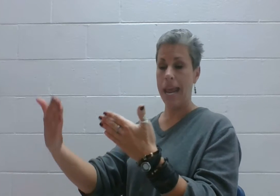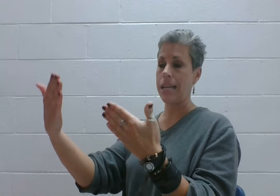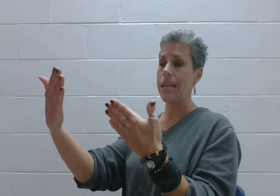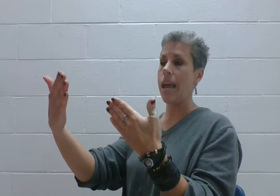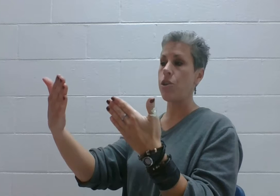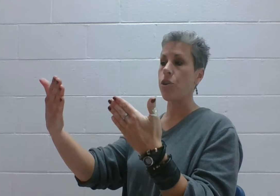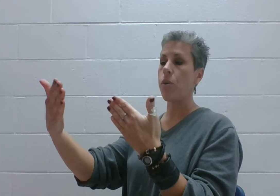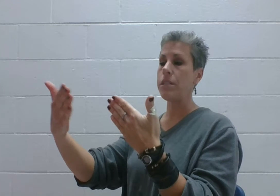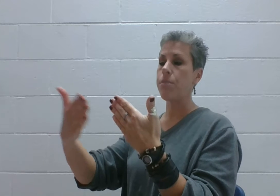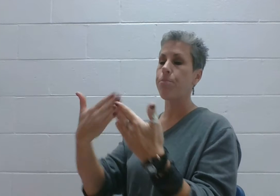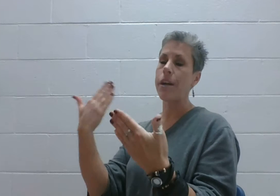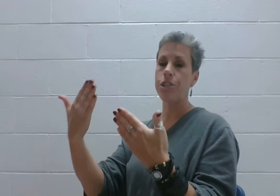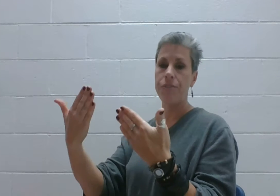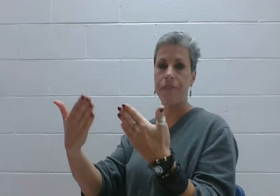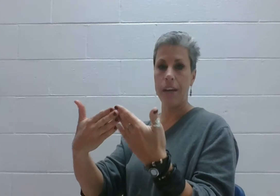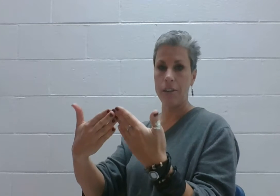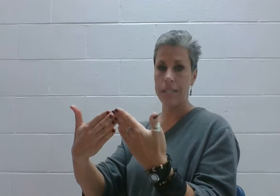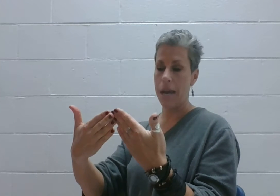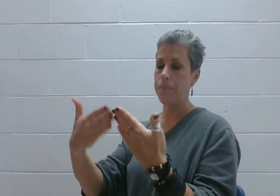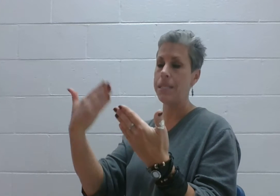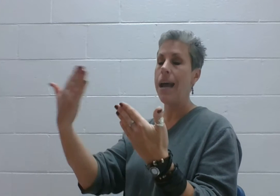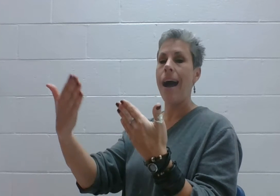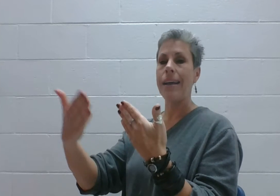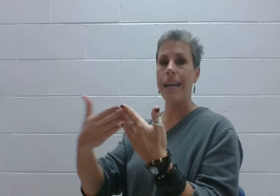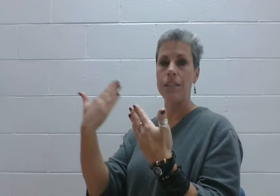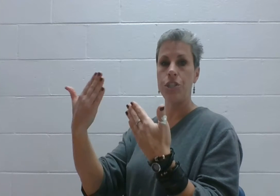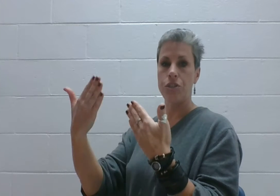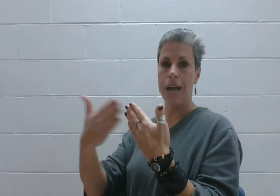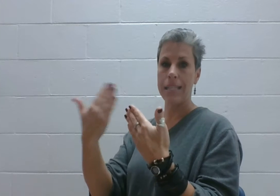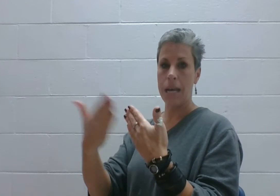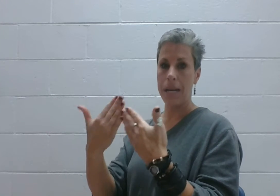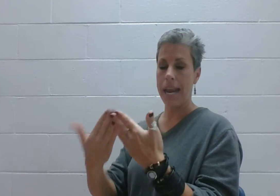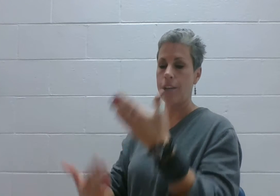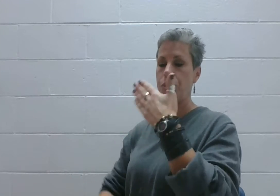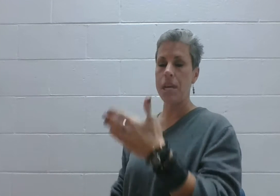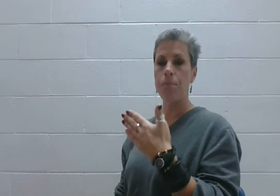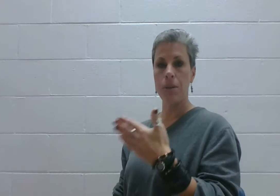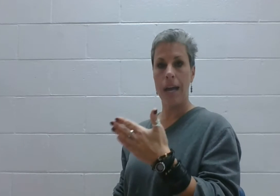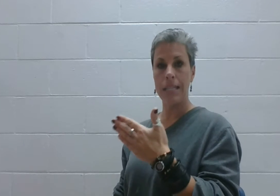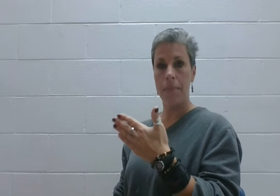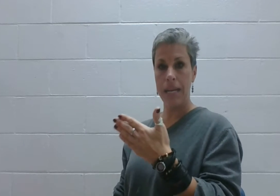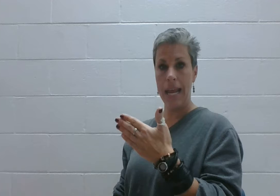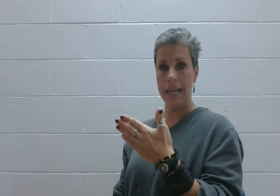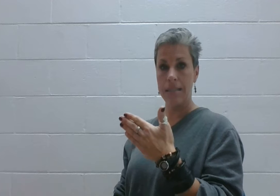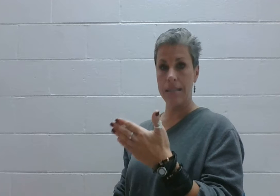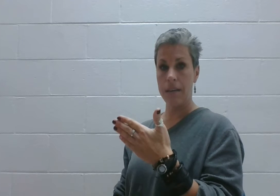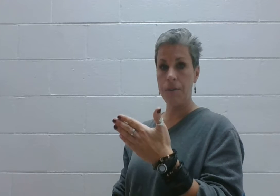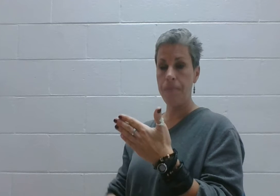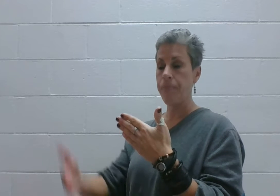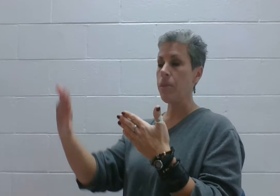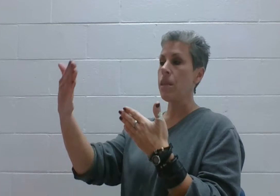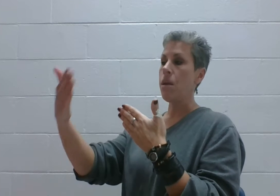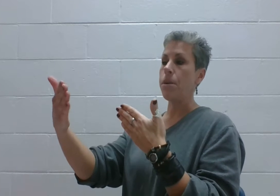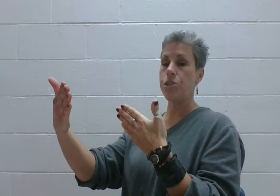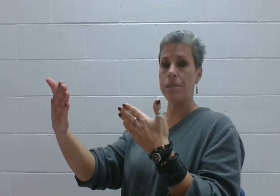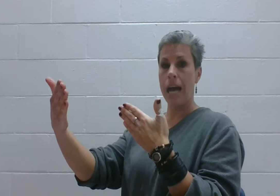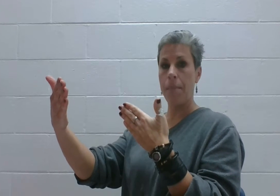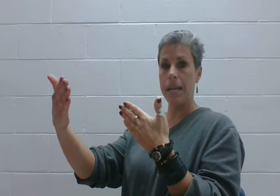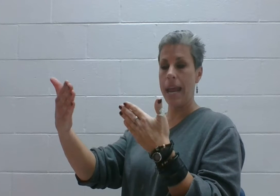hand, and you're going to brush your fingertips against your non-dominant hand. You keep your non-dominant hand still, but your dominant hand